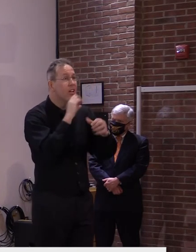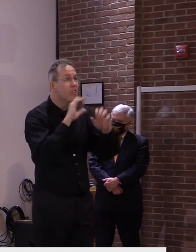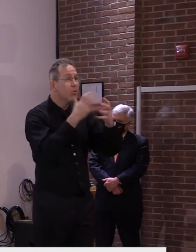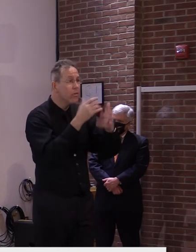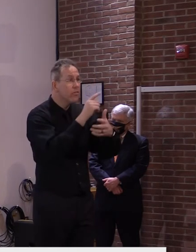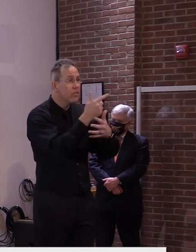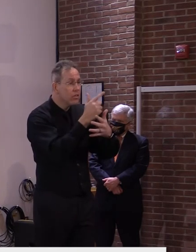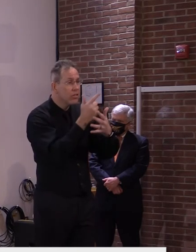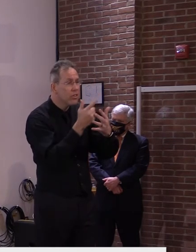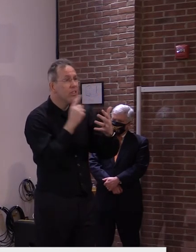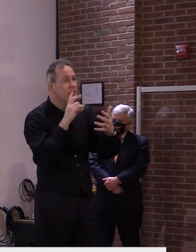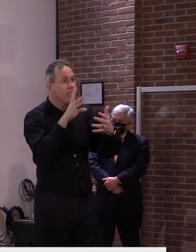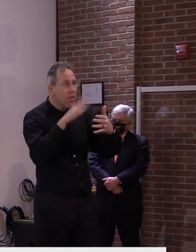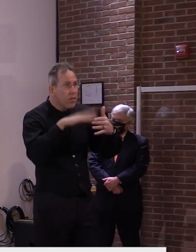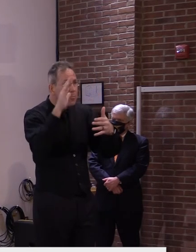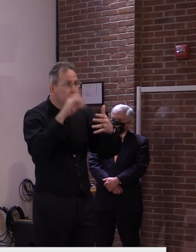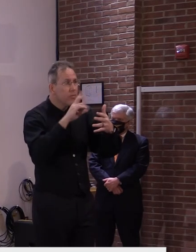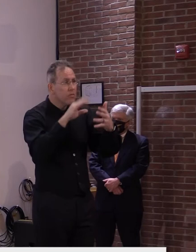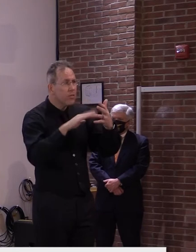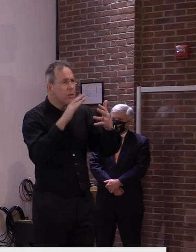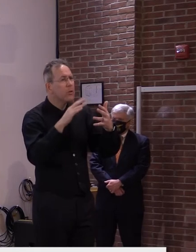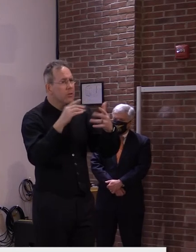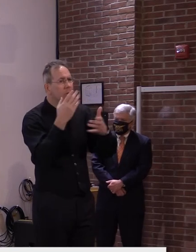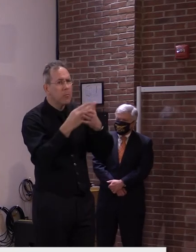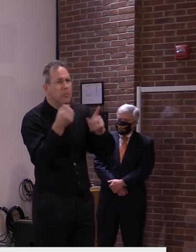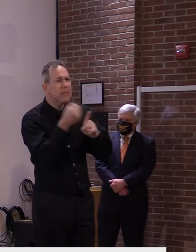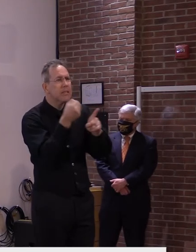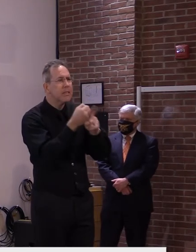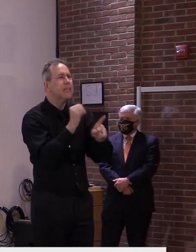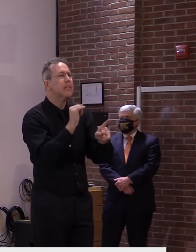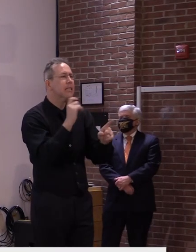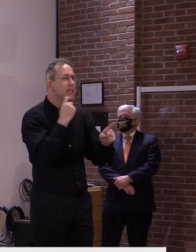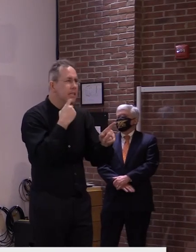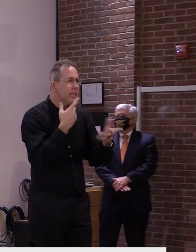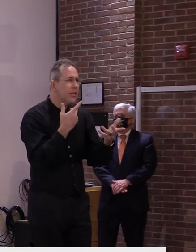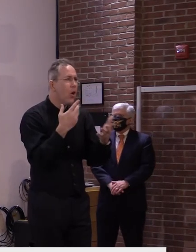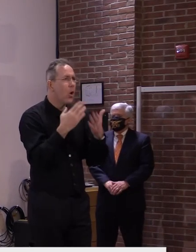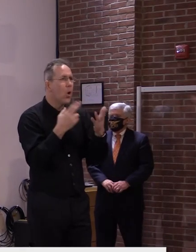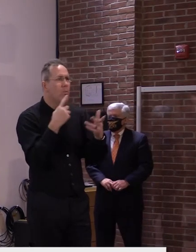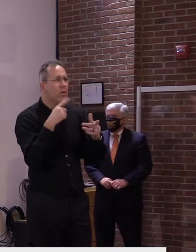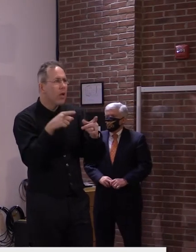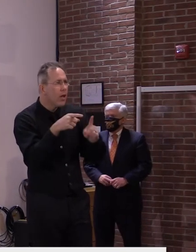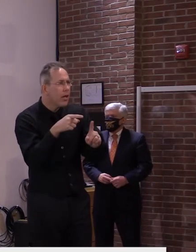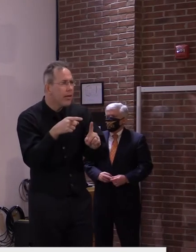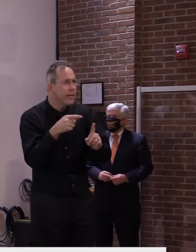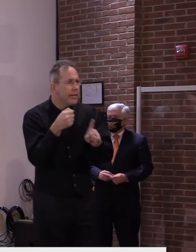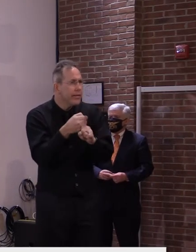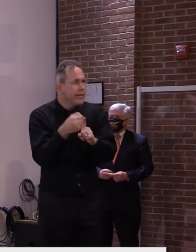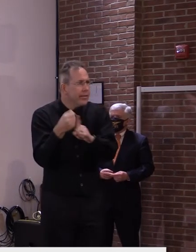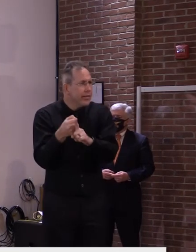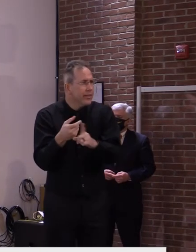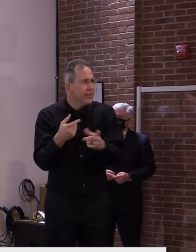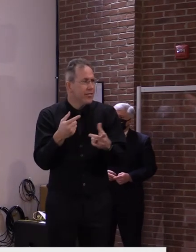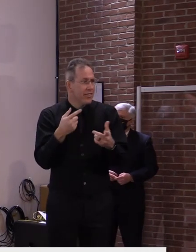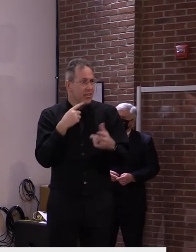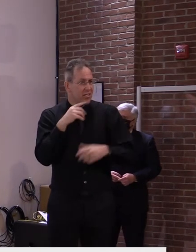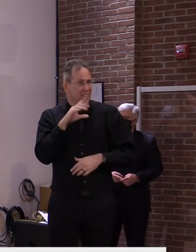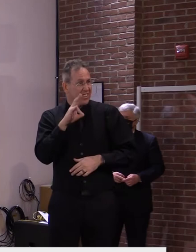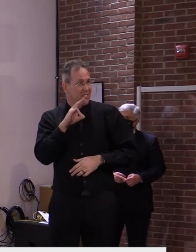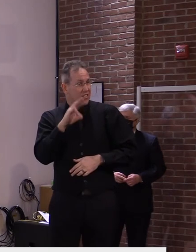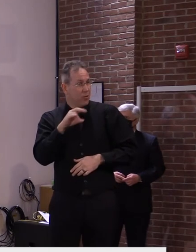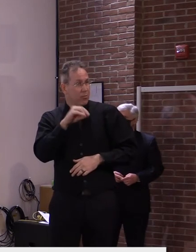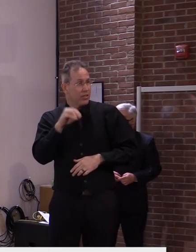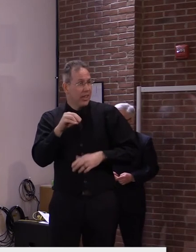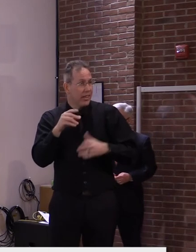we have experienced death in a far quicker way. So that's just been our priority. If we had more of the